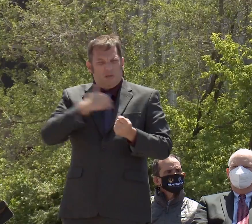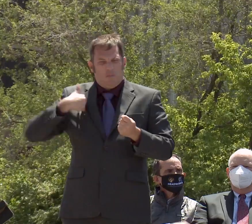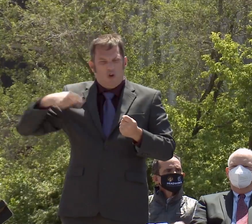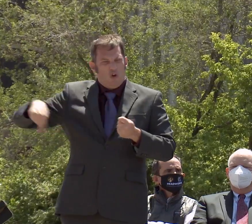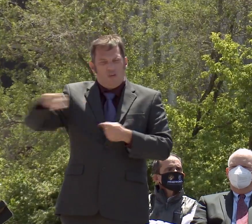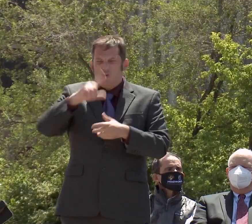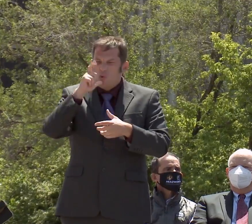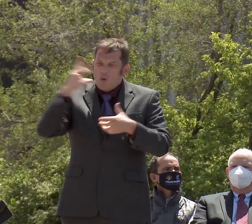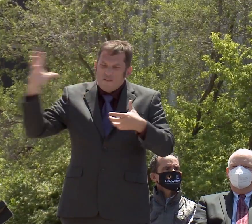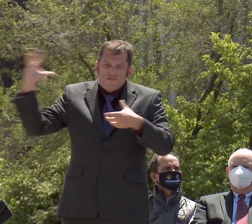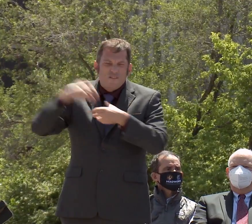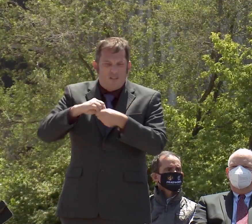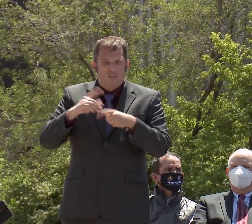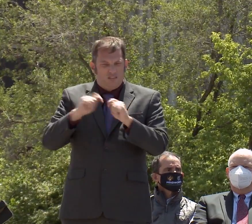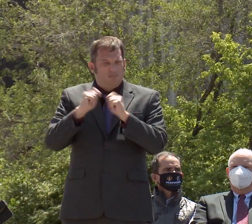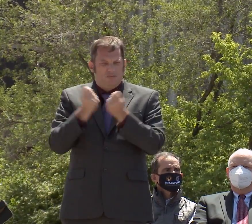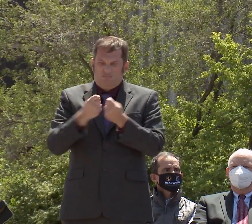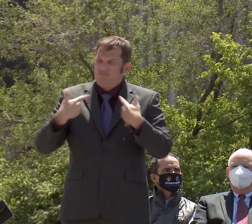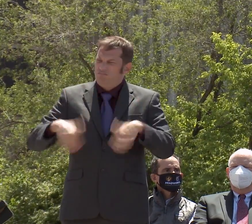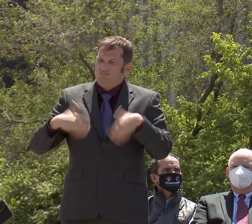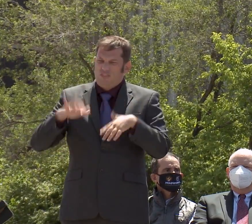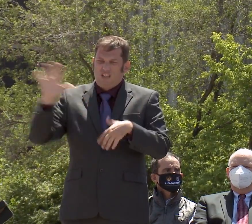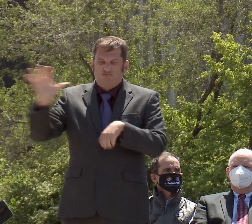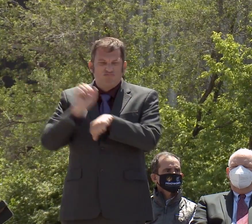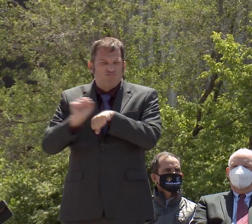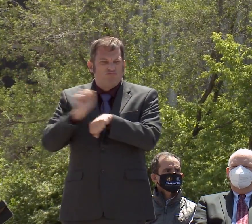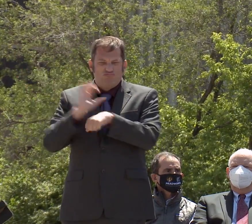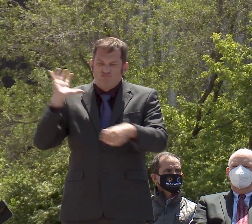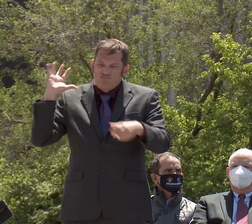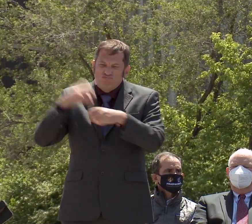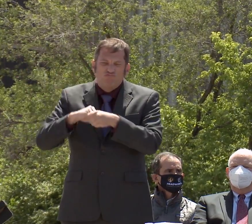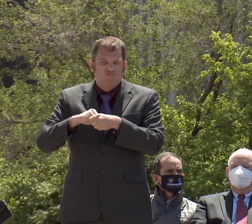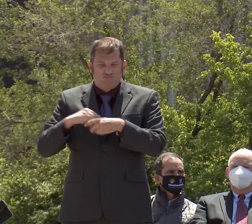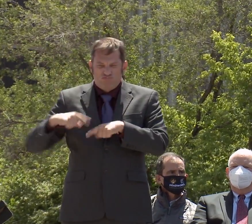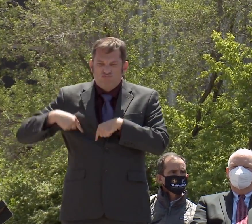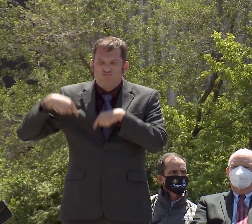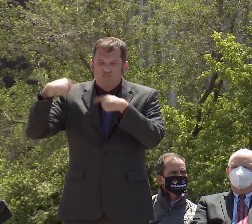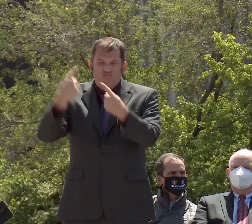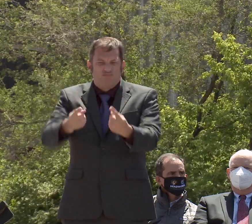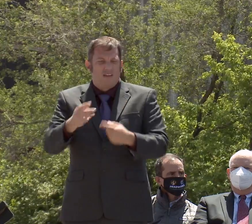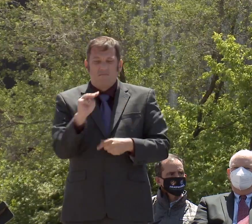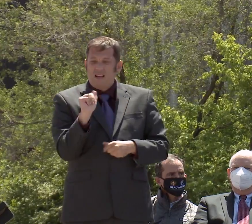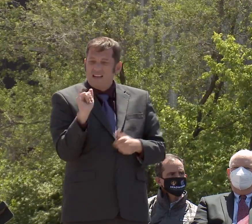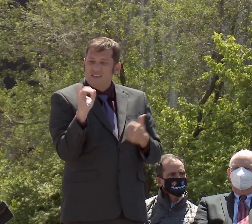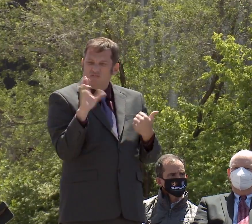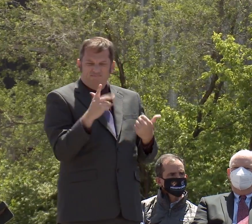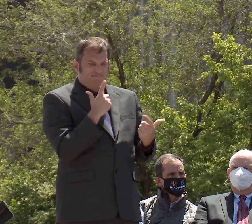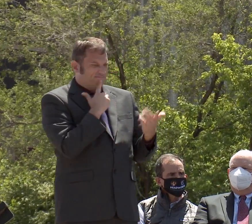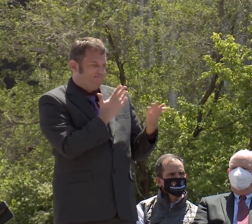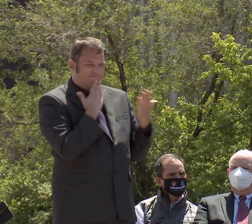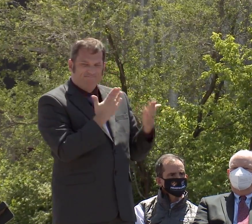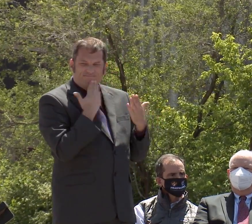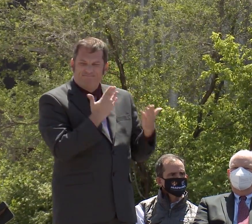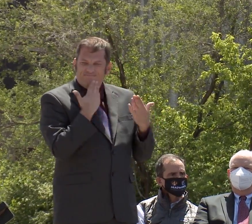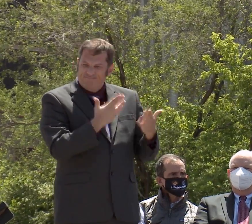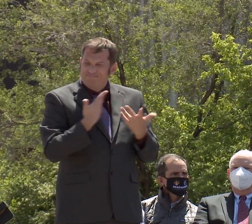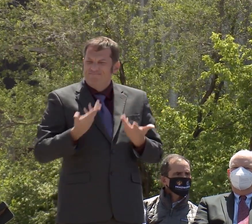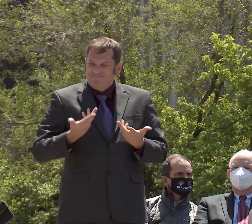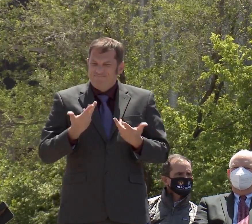another in moving us forward. So to Mayor Scott, it's good to be back with you here in Baltimore City.